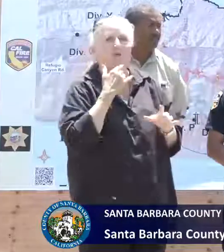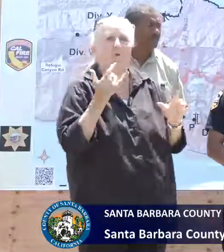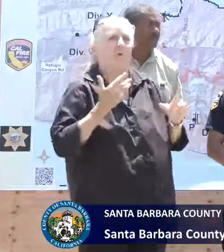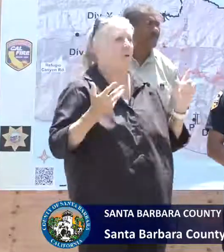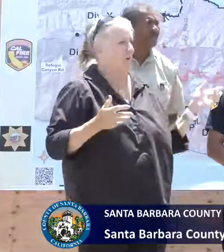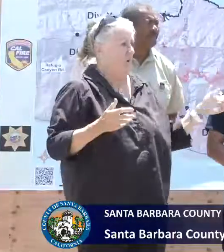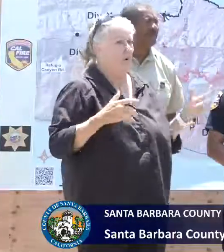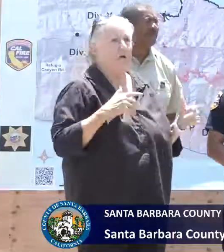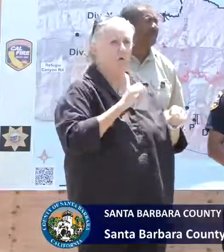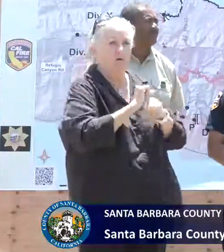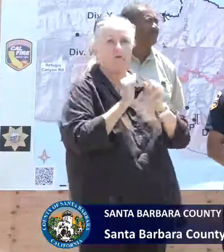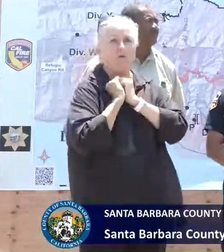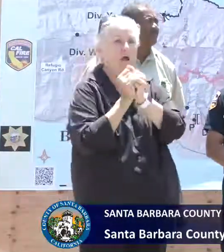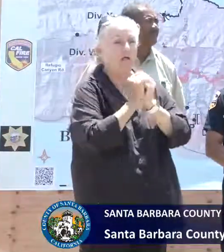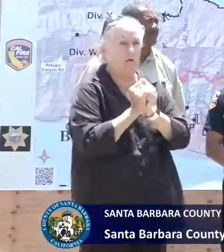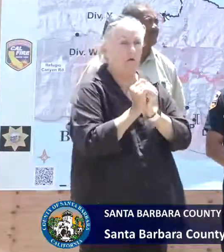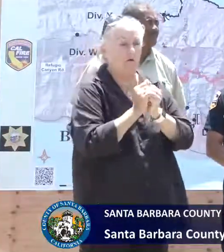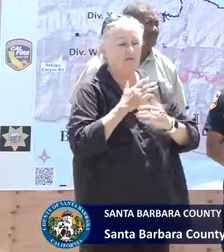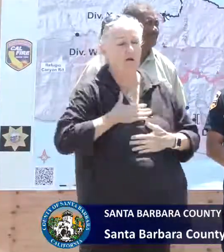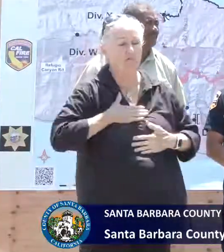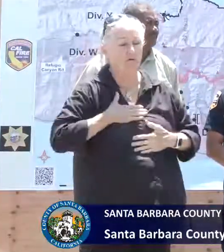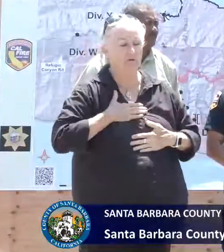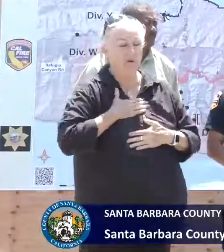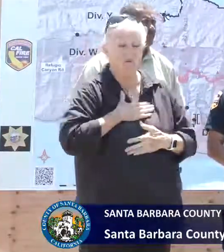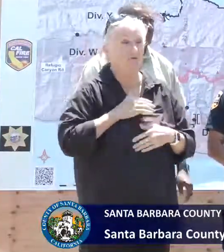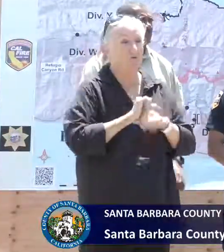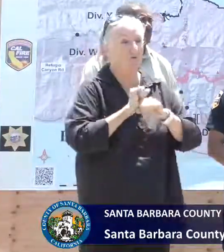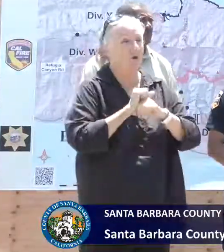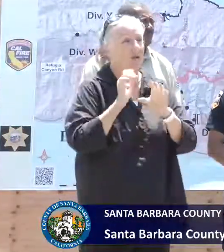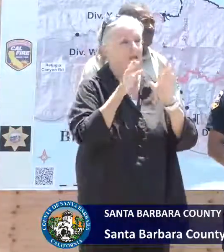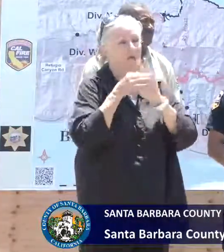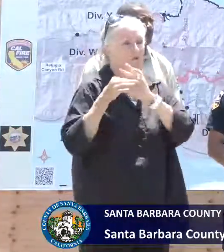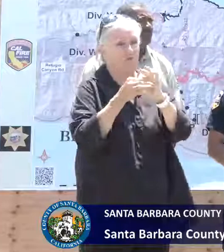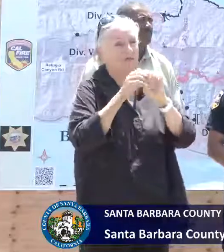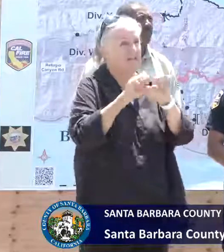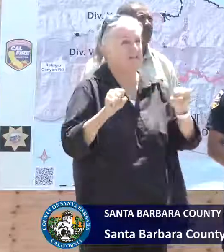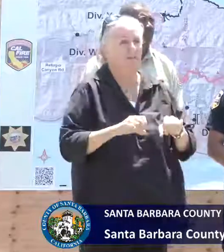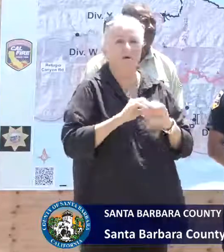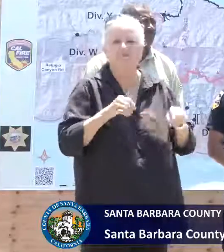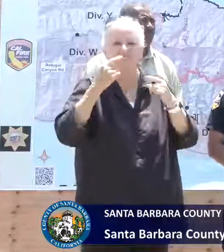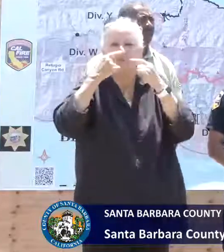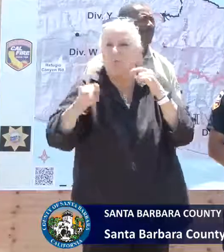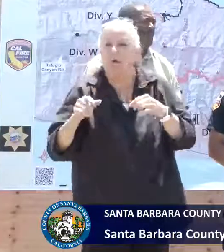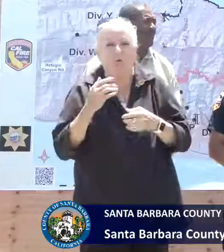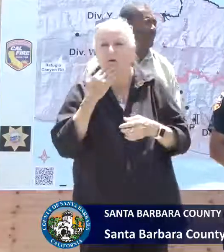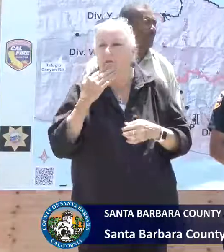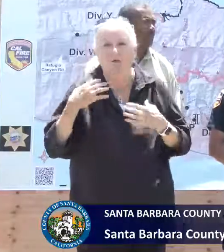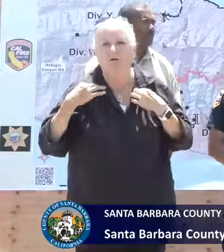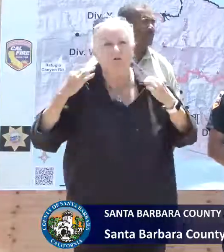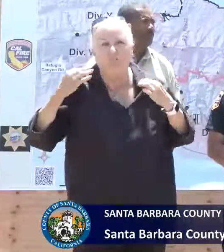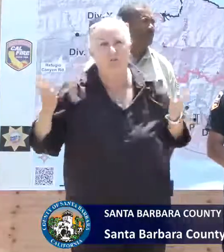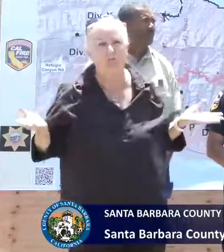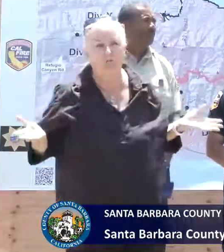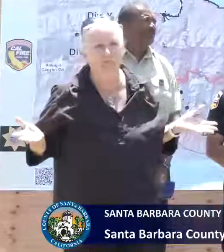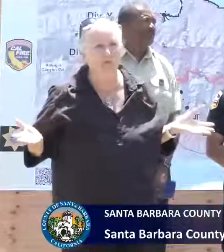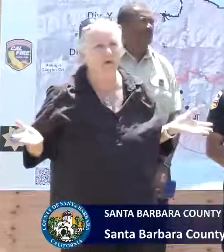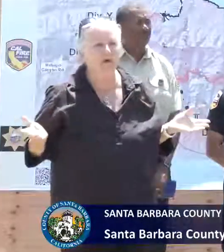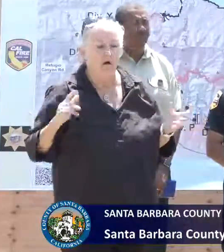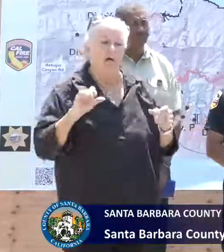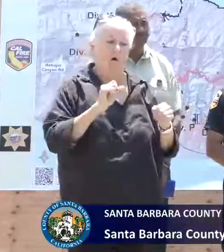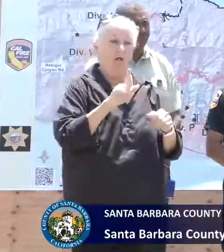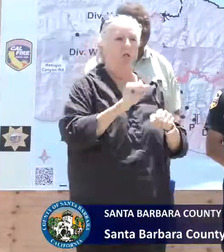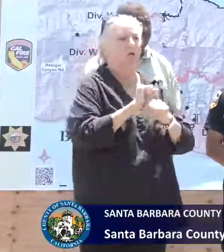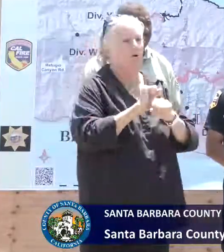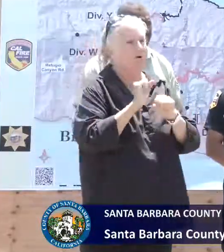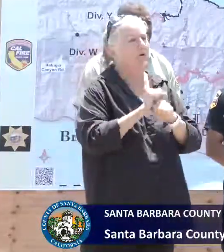and it is such a pleasure to work in a unified system where no one cares what color uniform they're wearing. Everybody working in